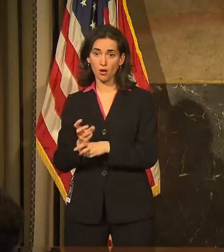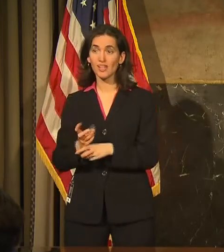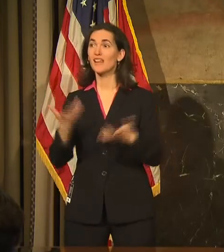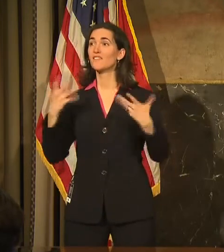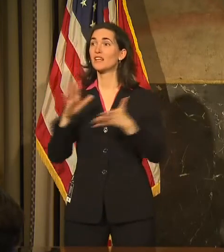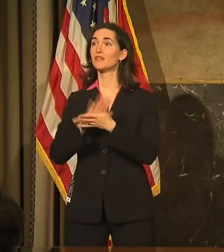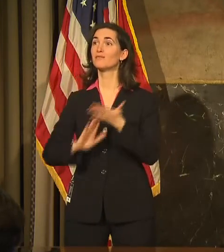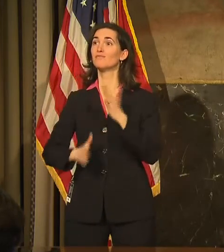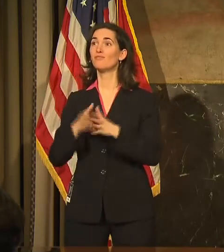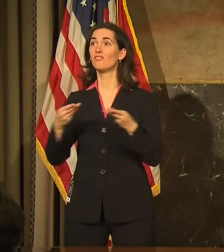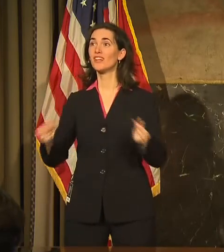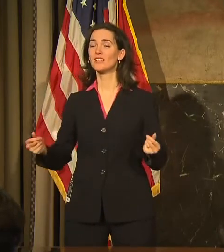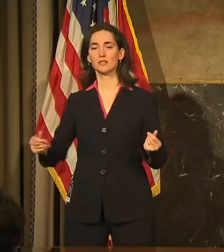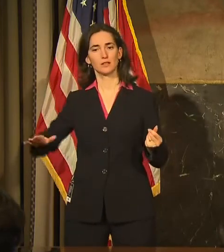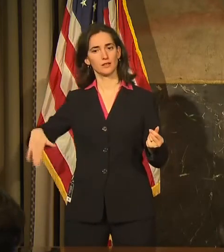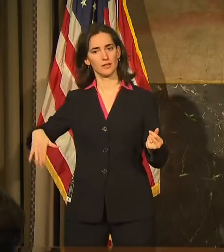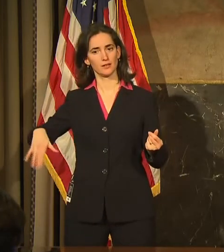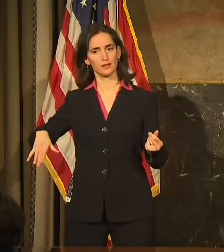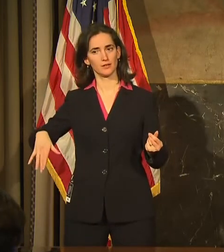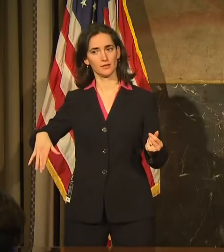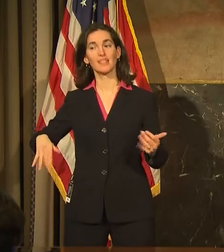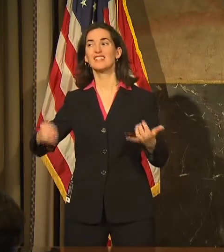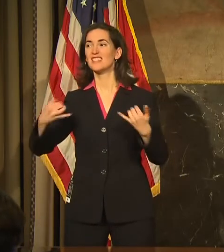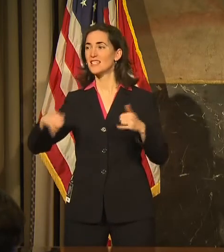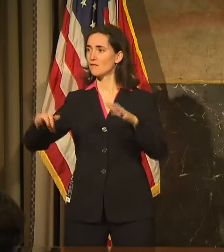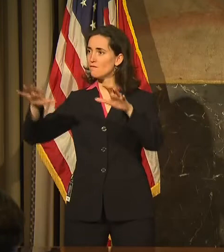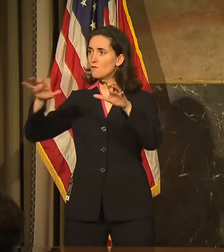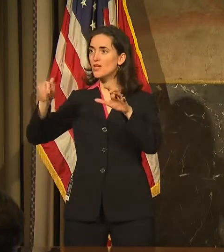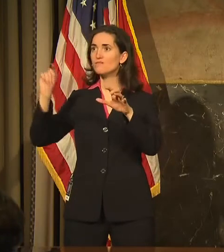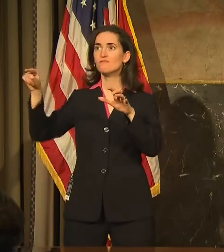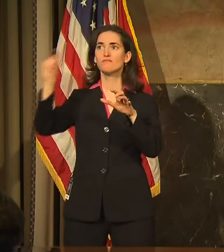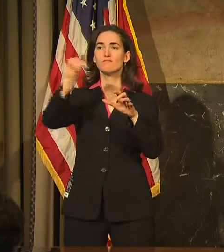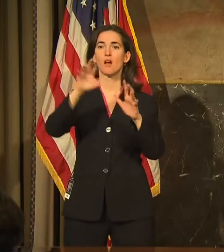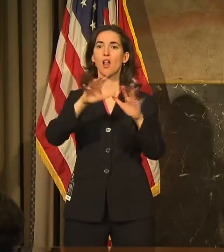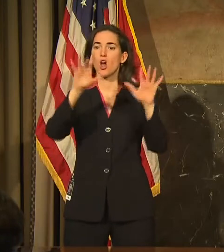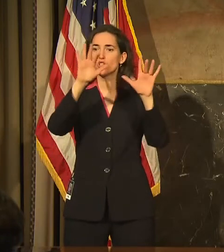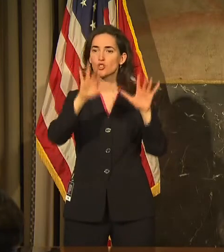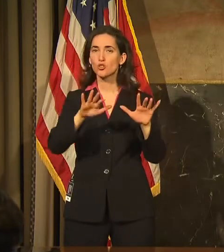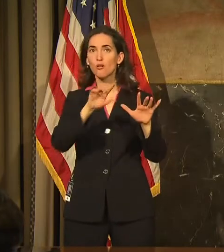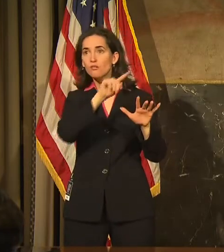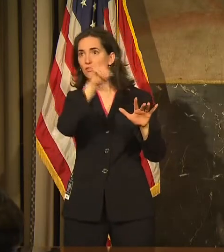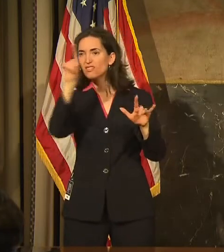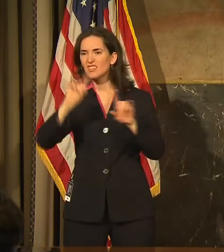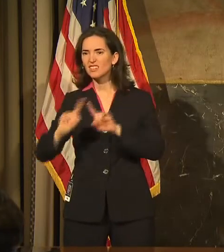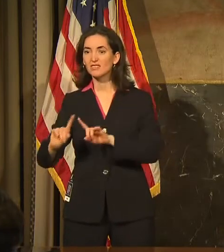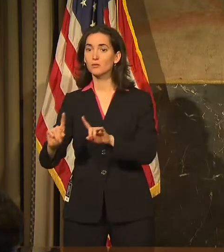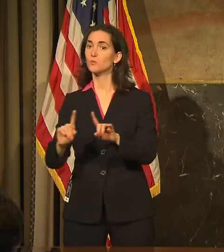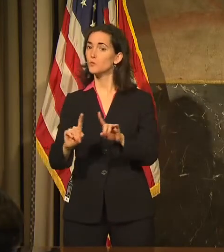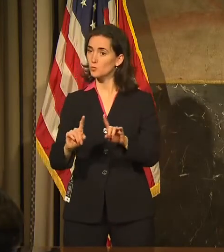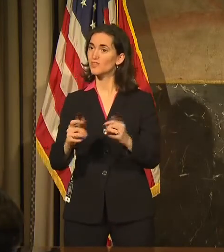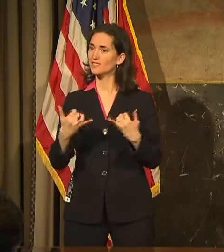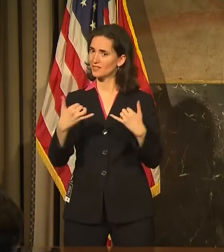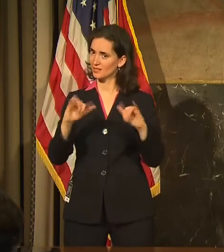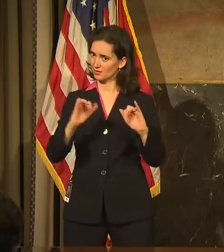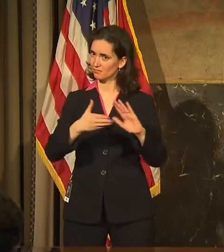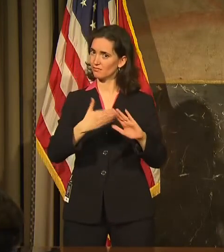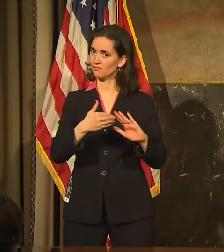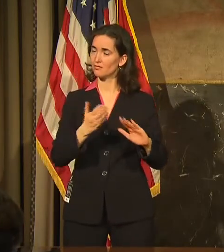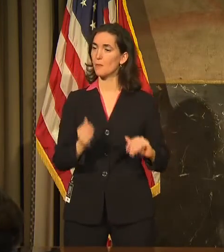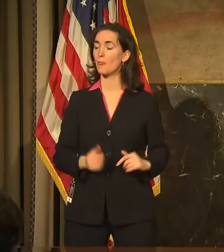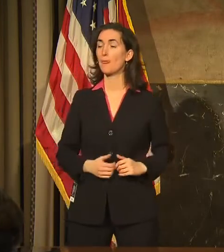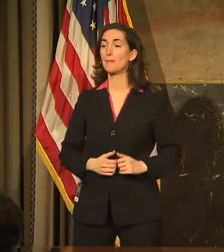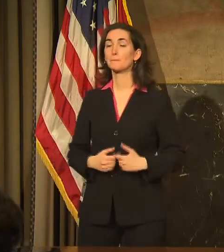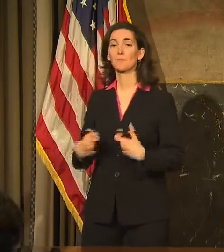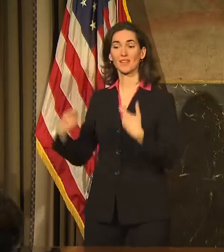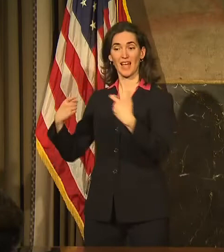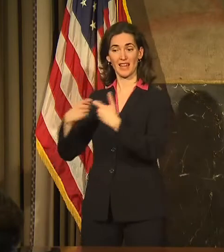yet. We still have a lot of ice and snow on our roadways. We have